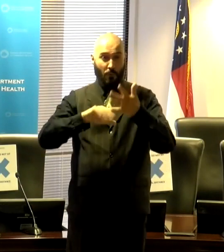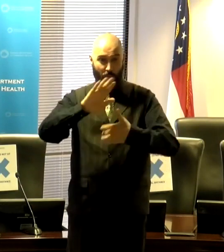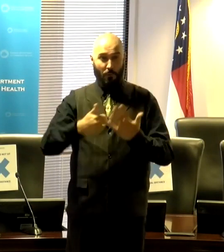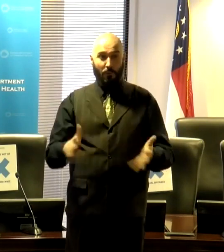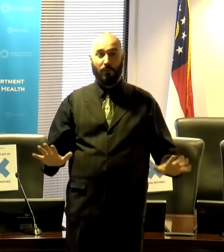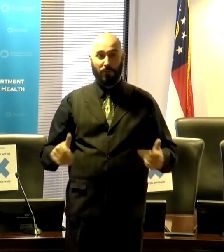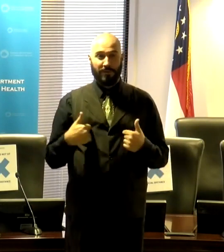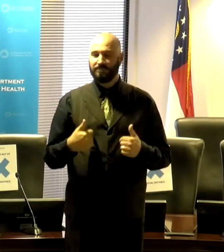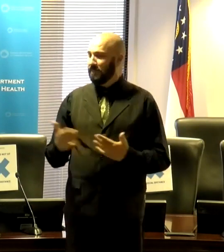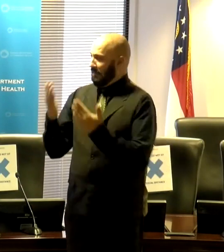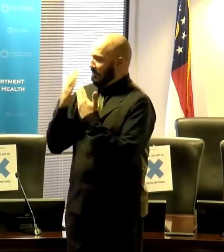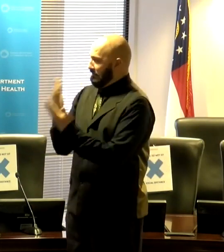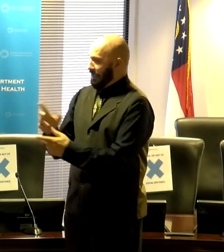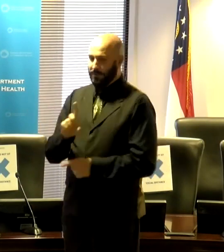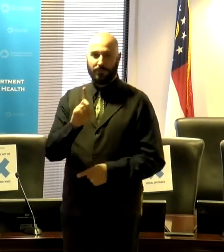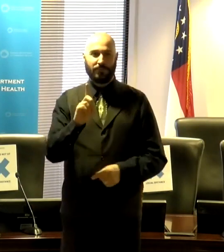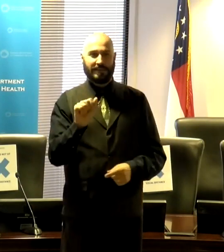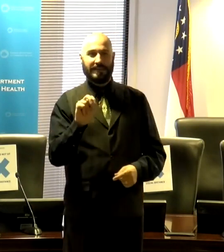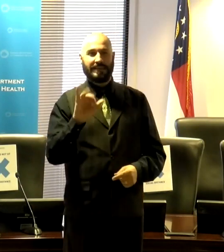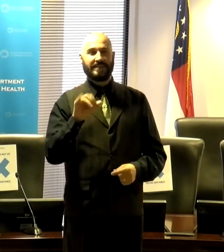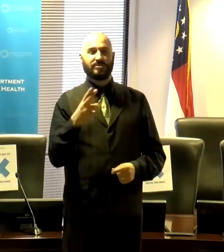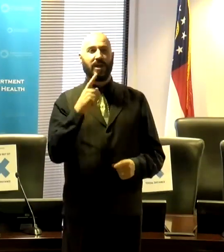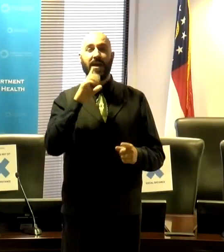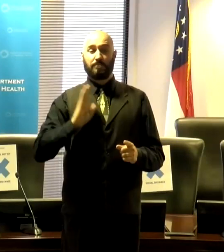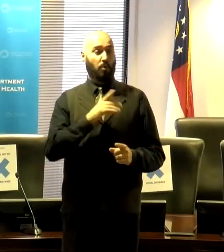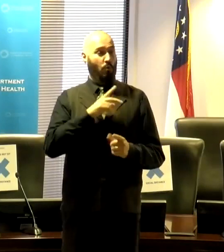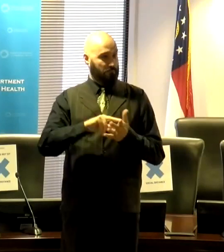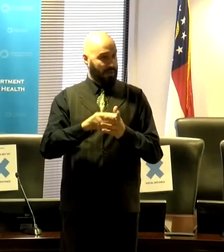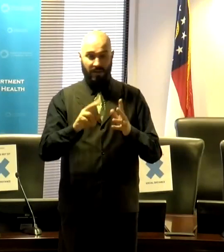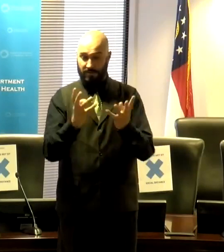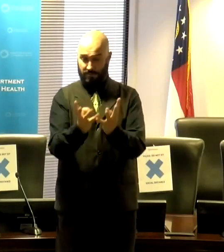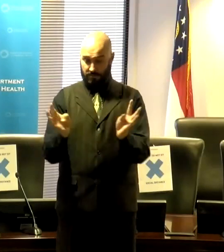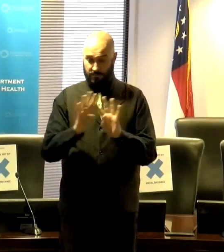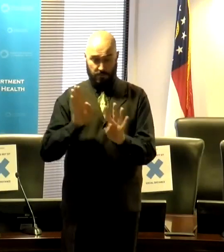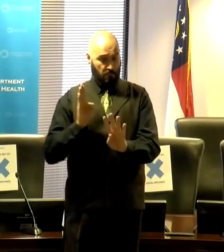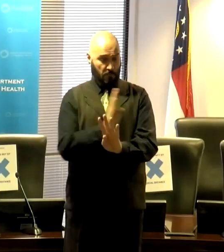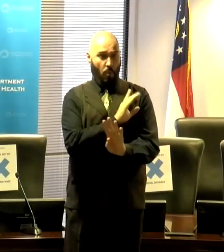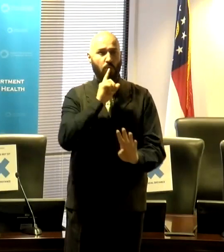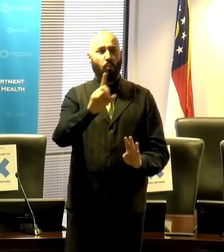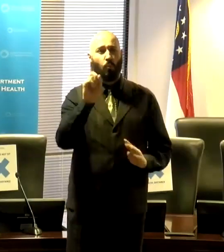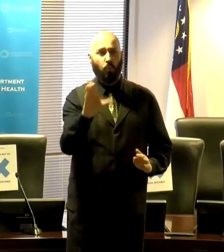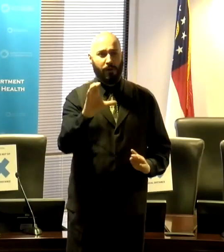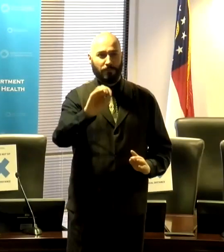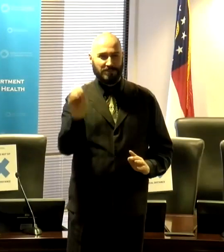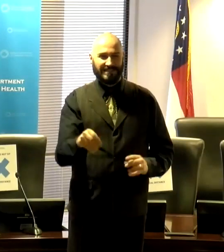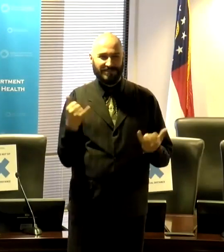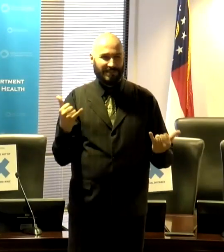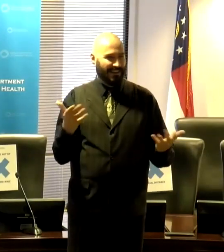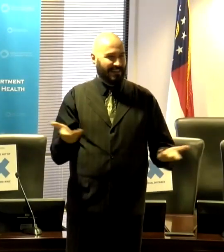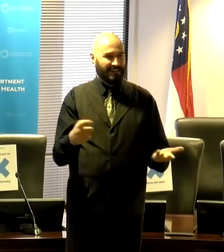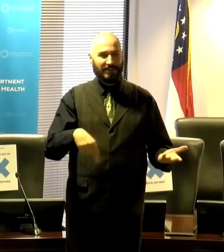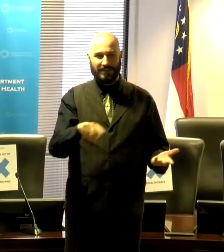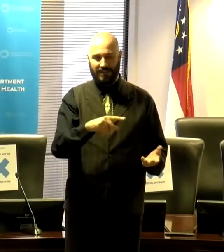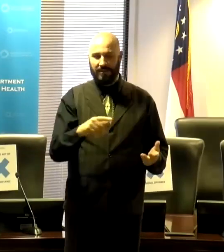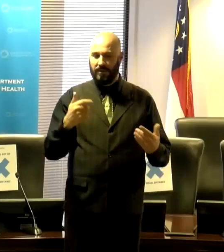you, Denisha, and thank you to the board members. We have 100% participation today. We have